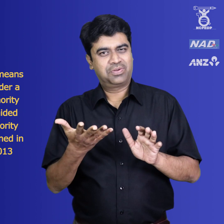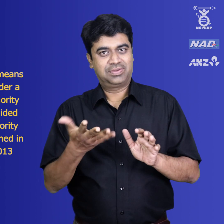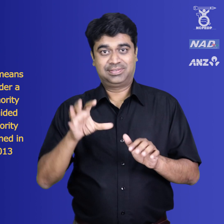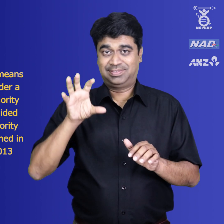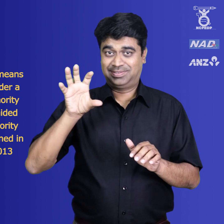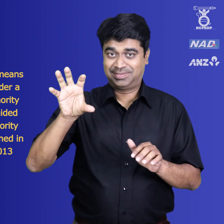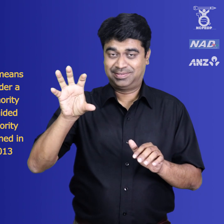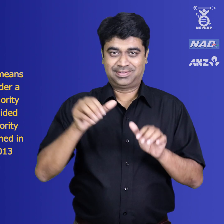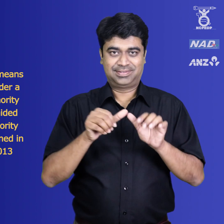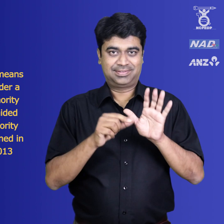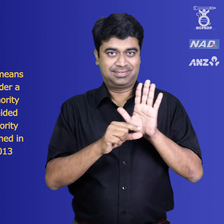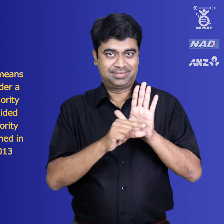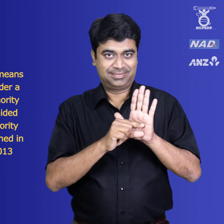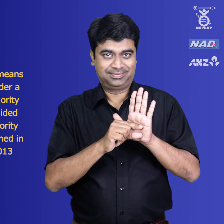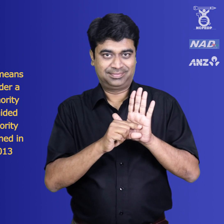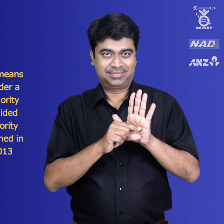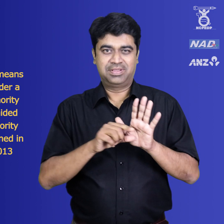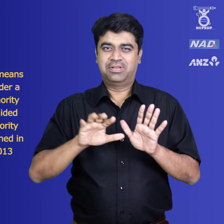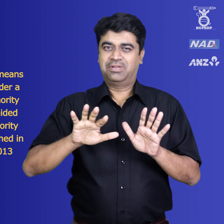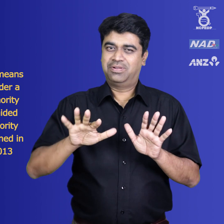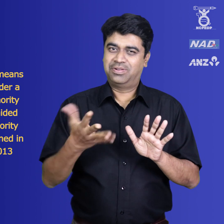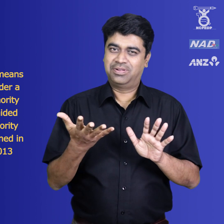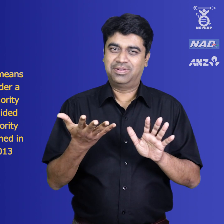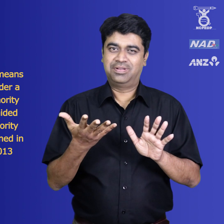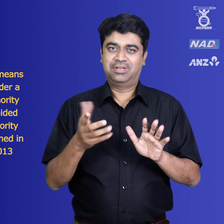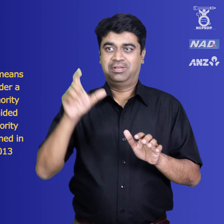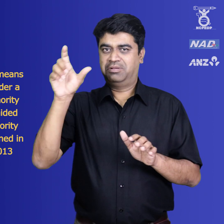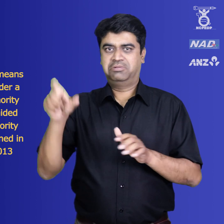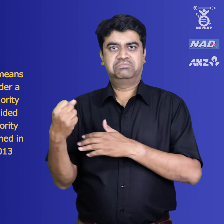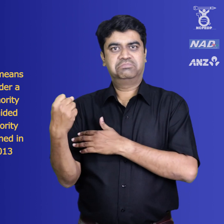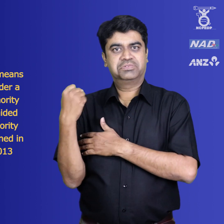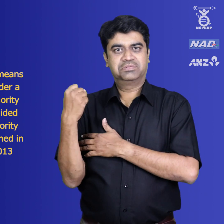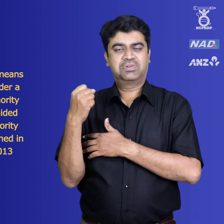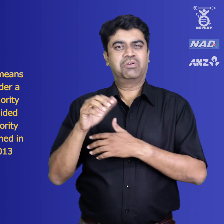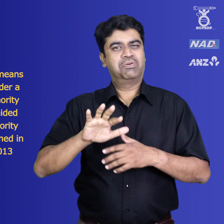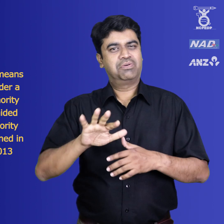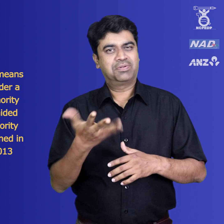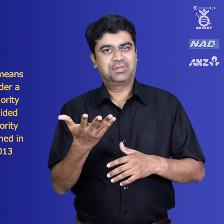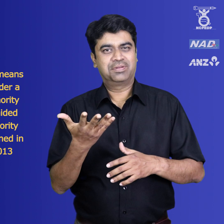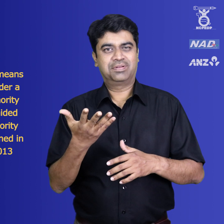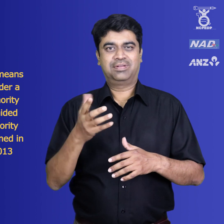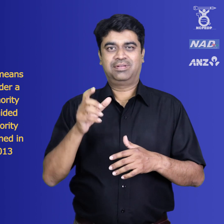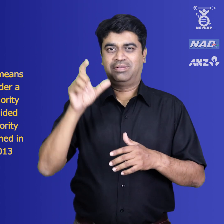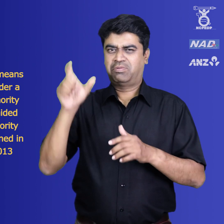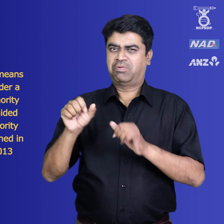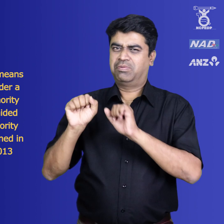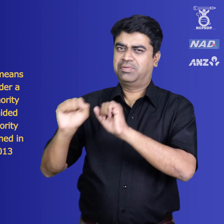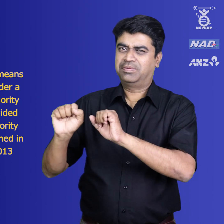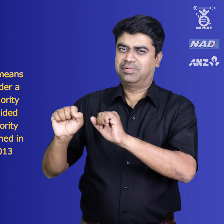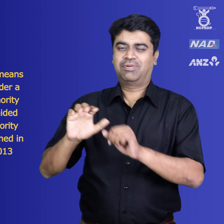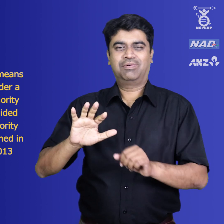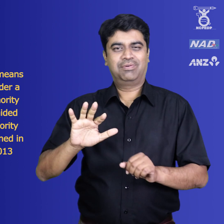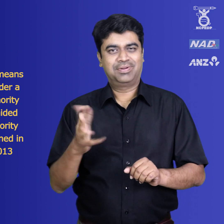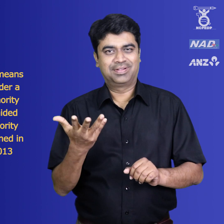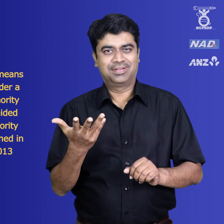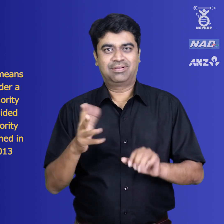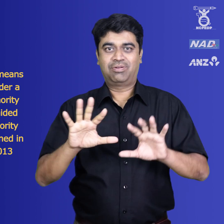act or state act, or an authority or a body owned or controlled or aided by